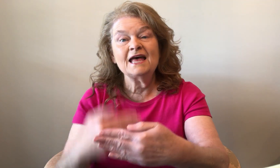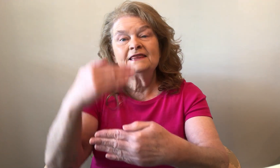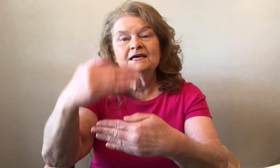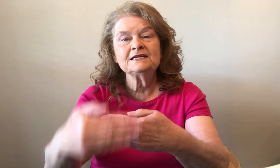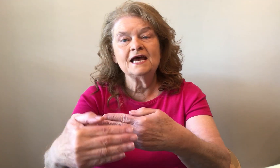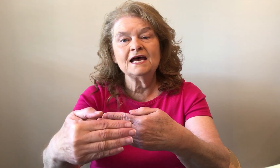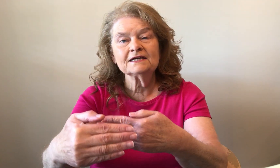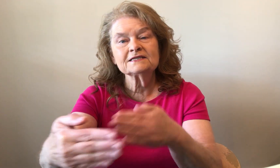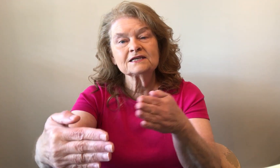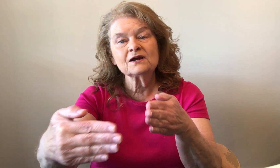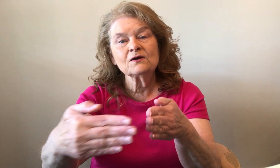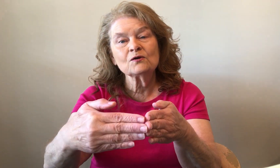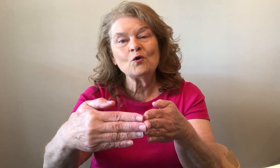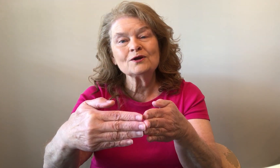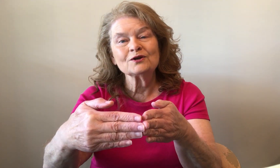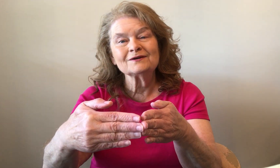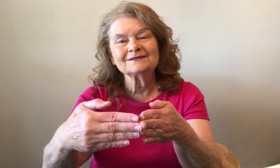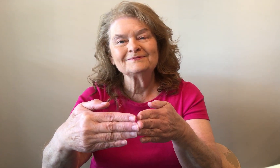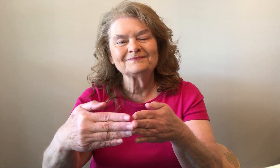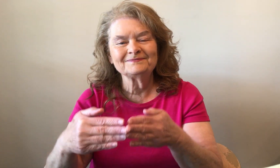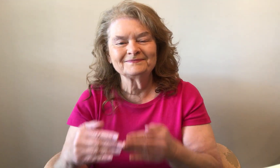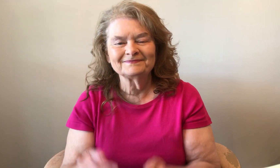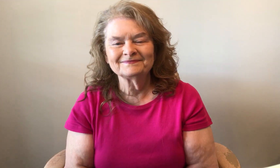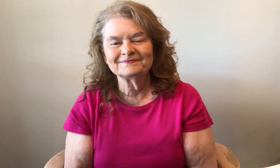the next corner.